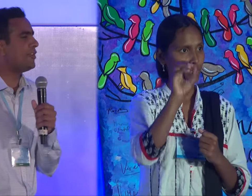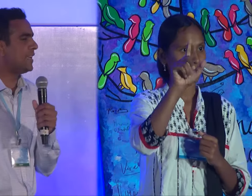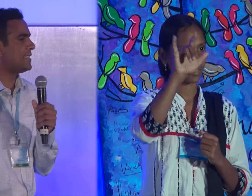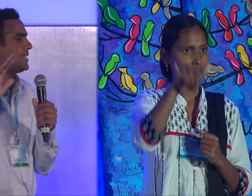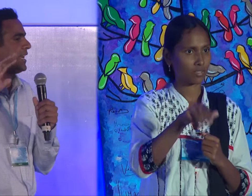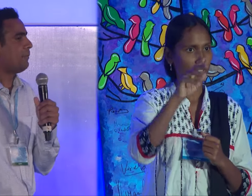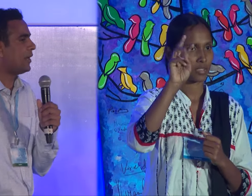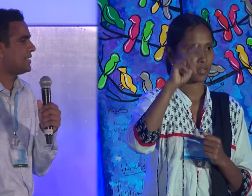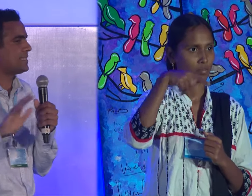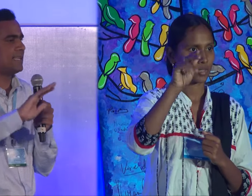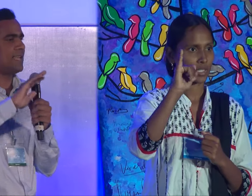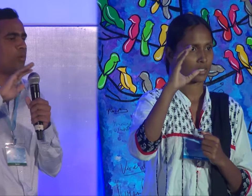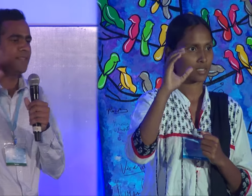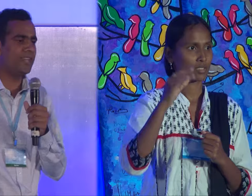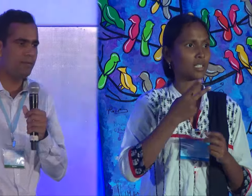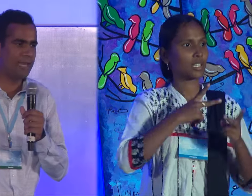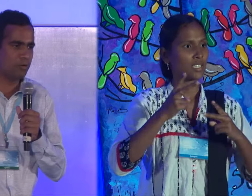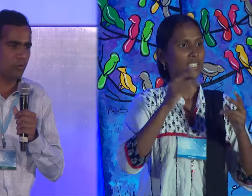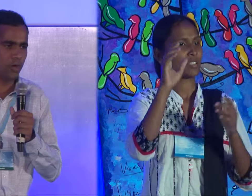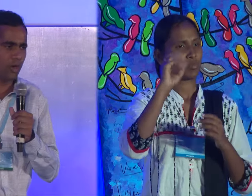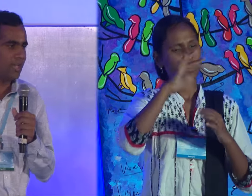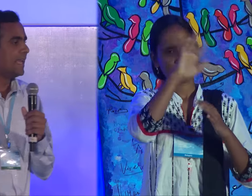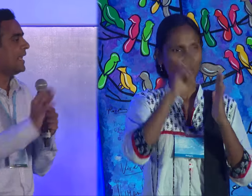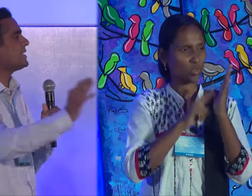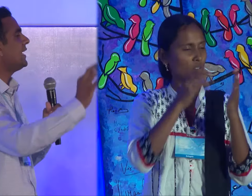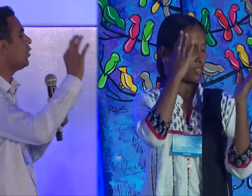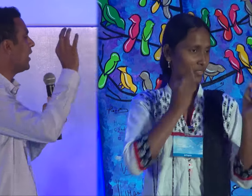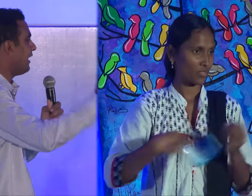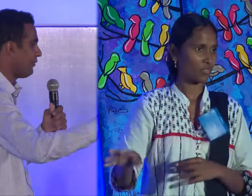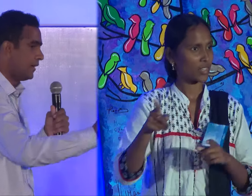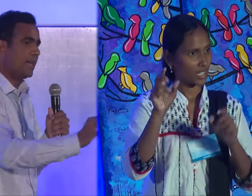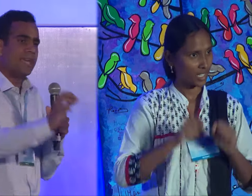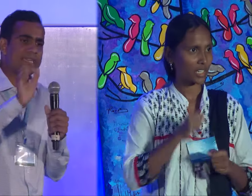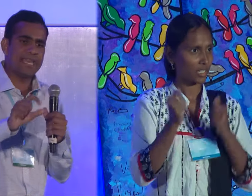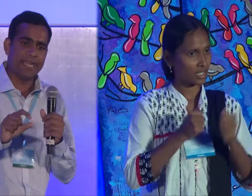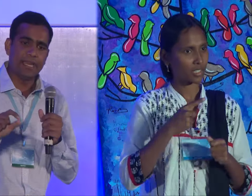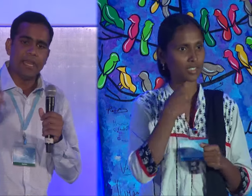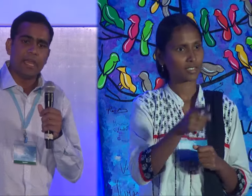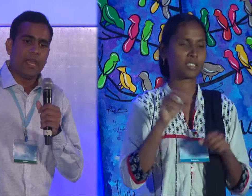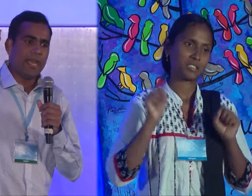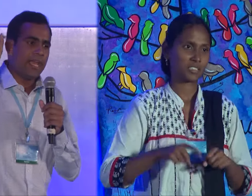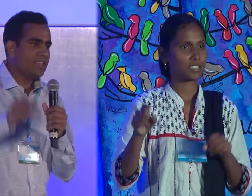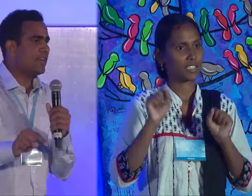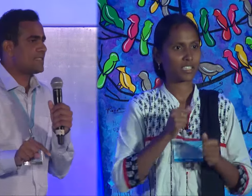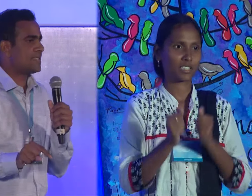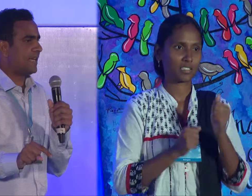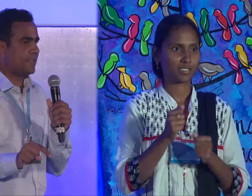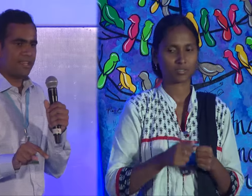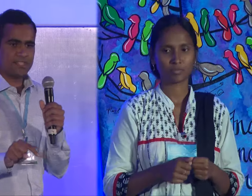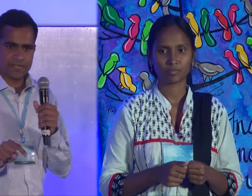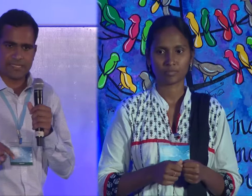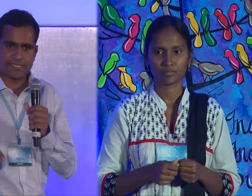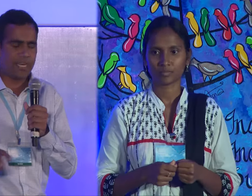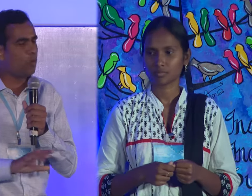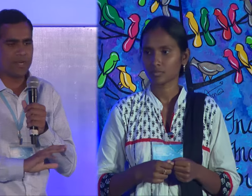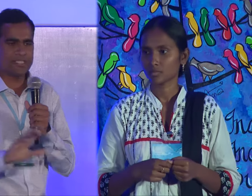aside everything, set aside a policy, set aside whether he will be allowed to go or not. Is he good enough? He said, in the wrestlers that are there